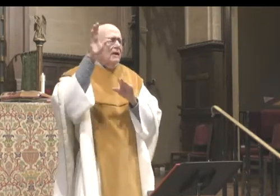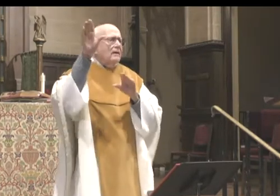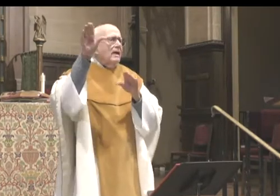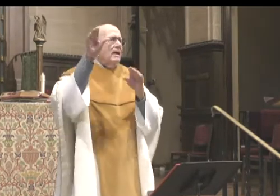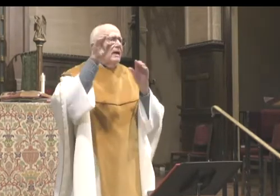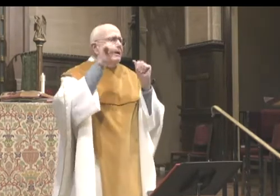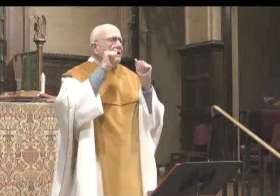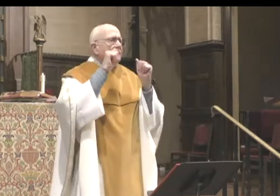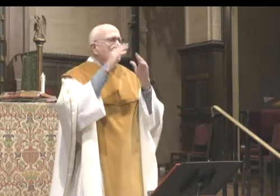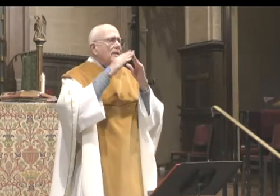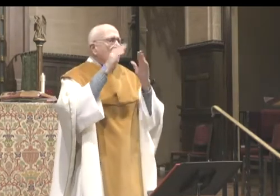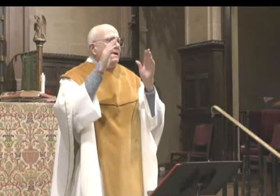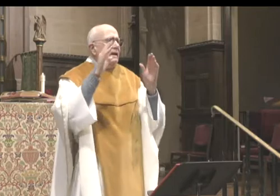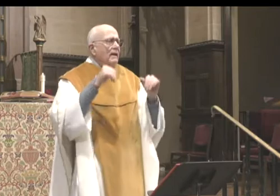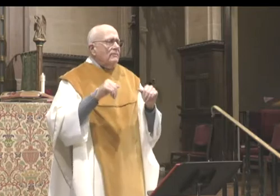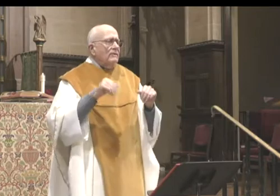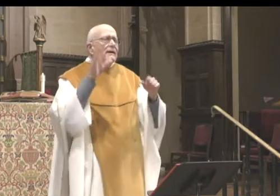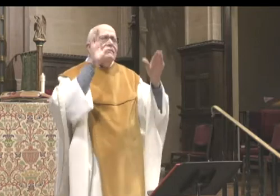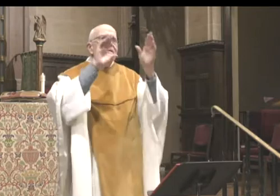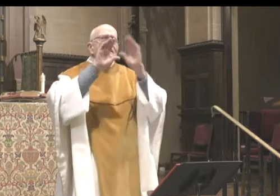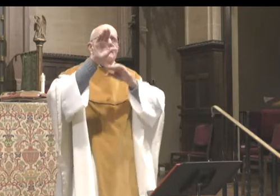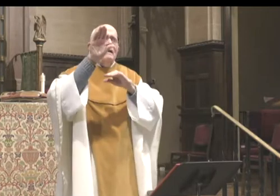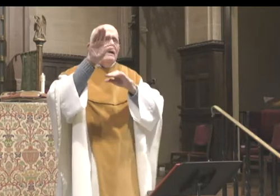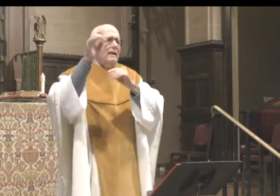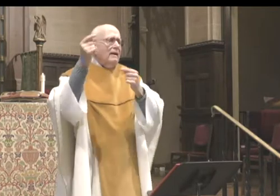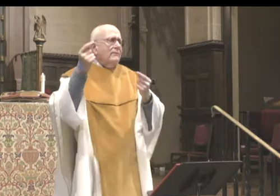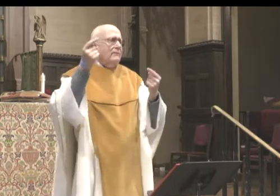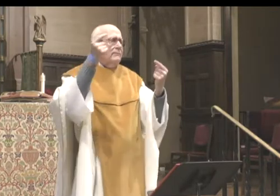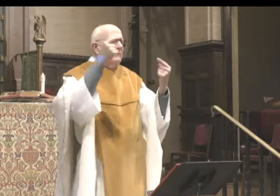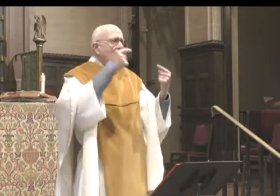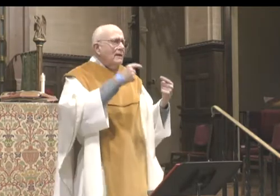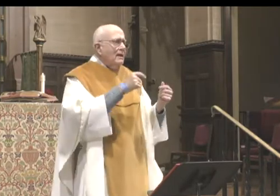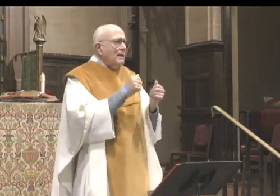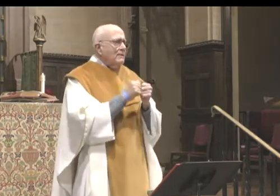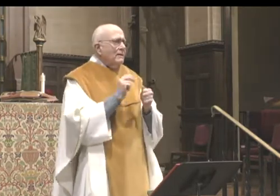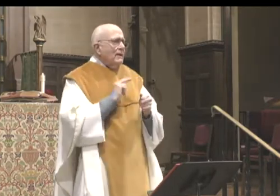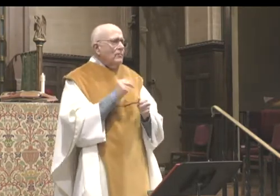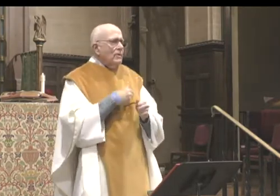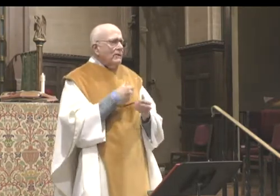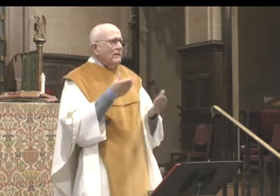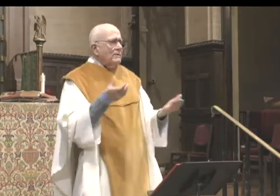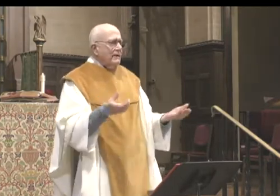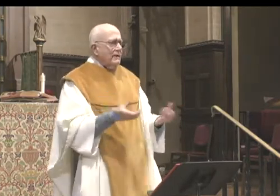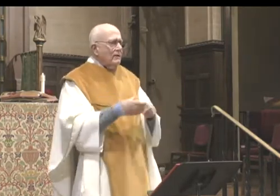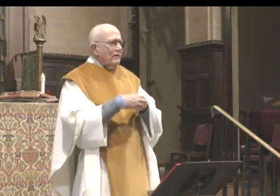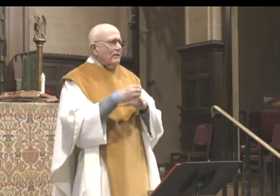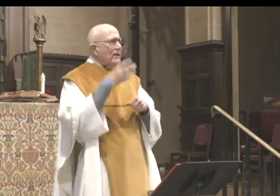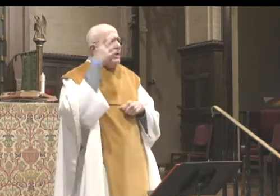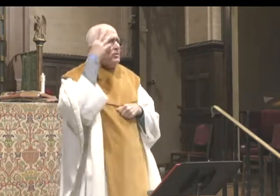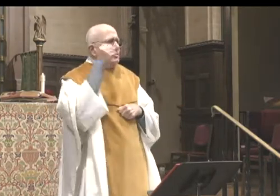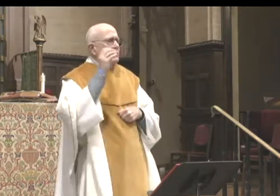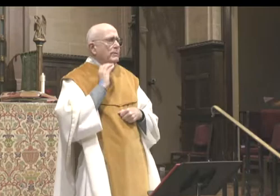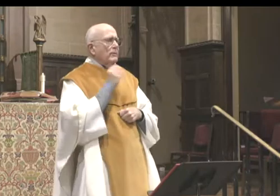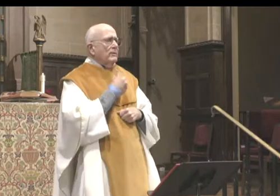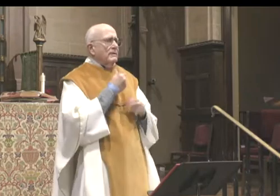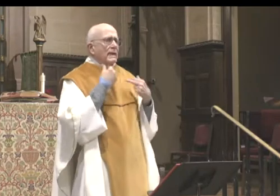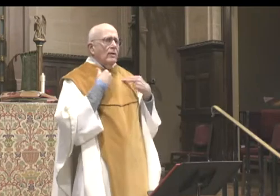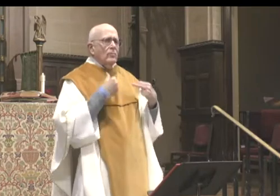Jesus, Son of God, left heaven to come in love for us here on